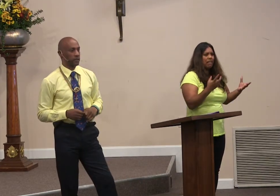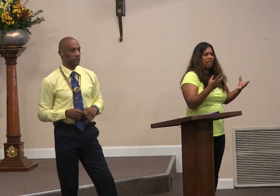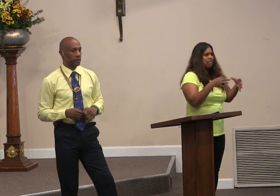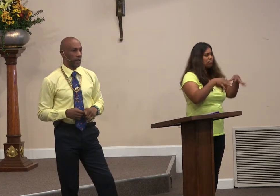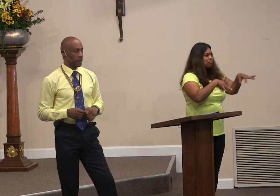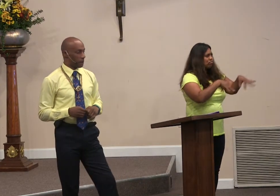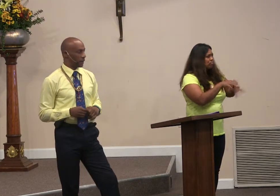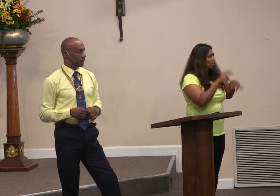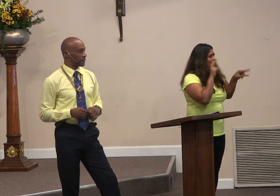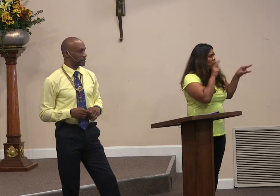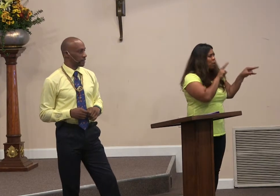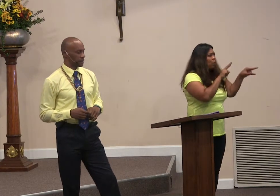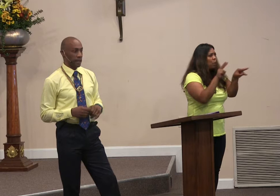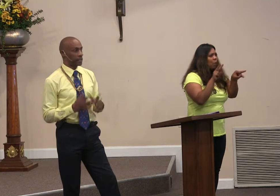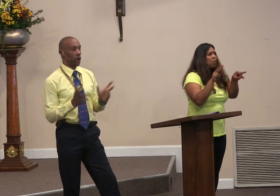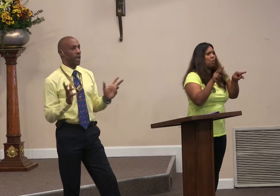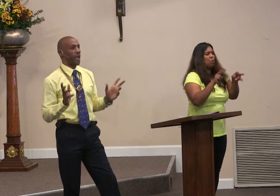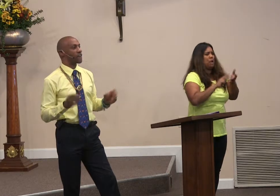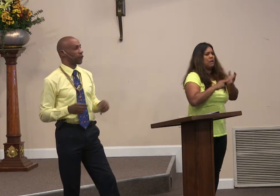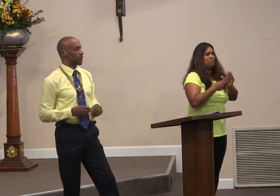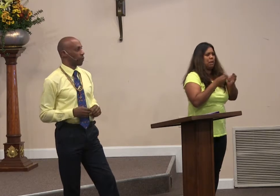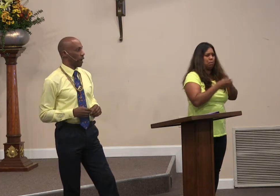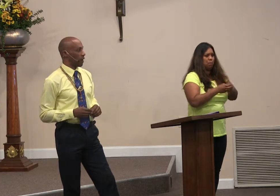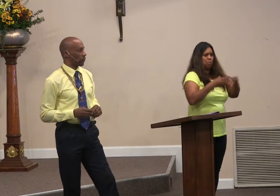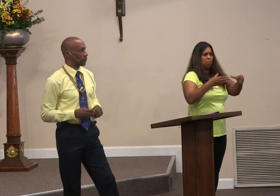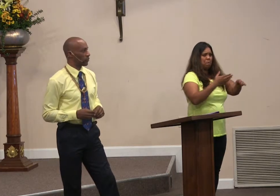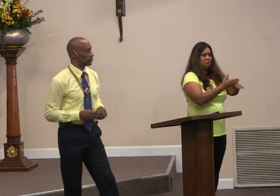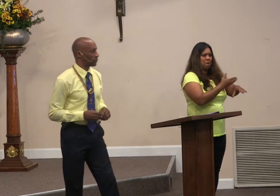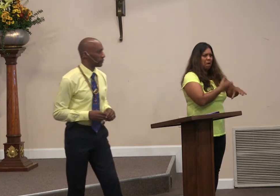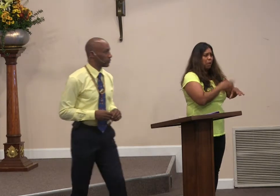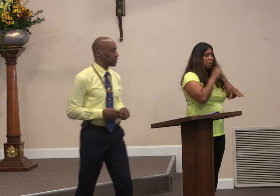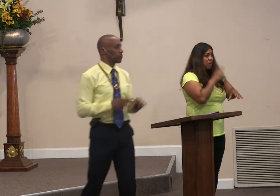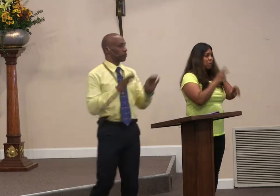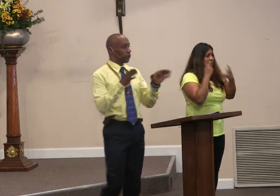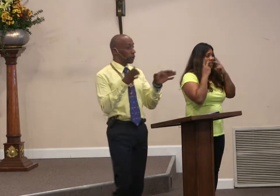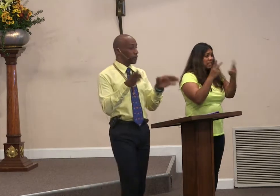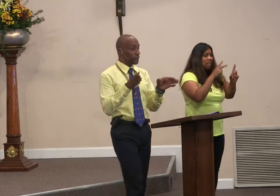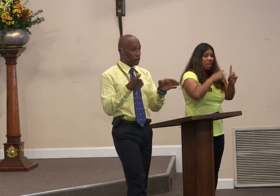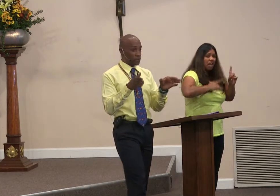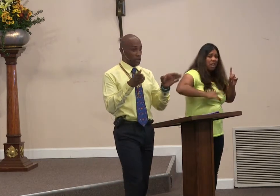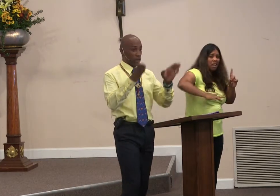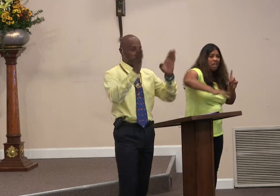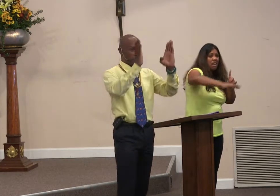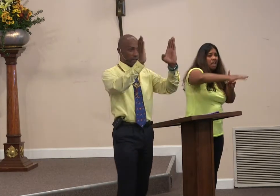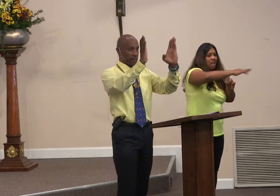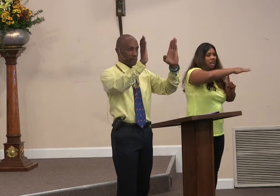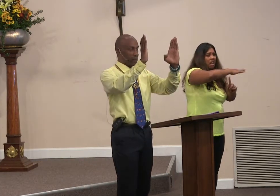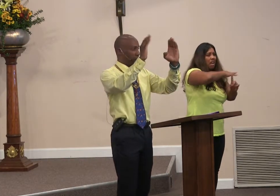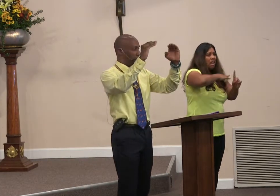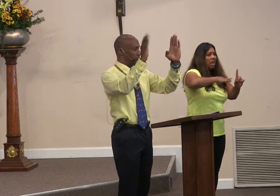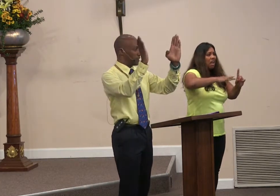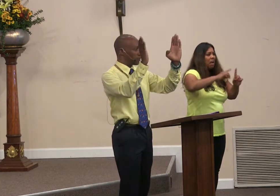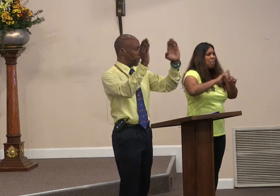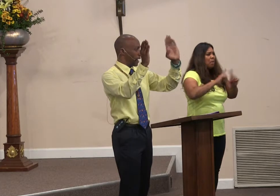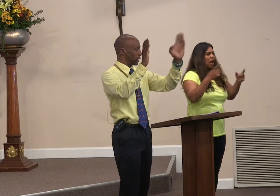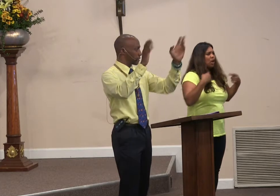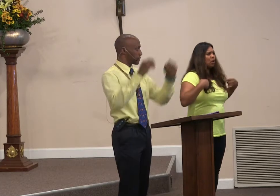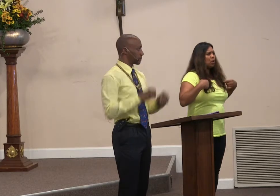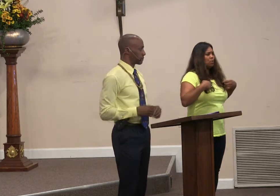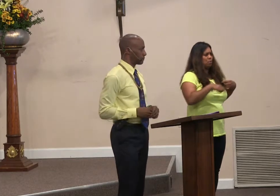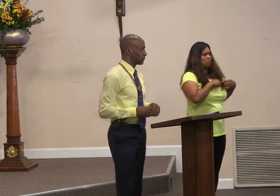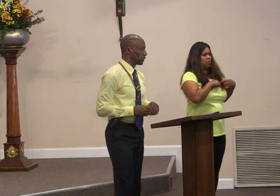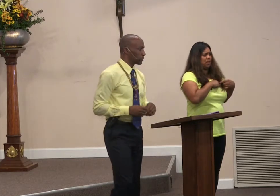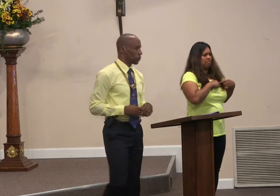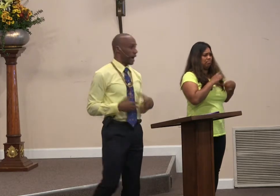is and abundance is, like it's everywhere. But what we focus on tends to be within these